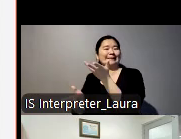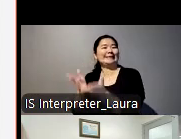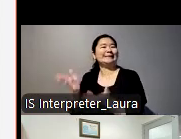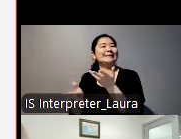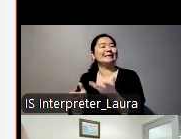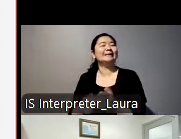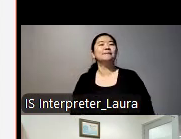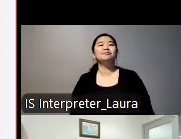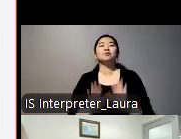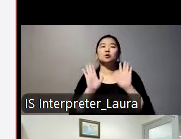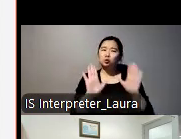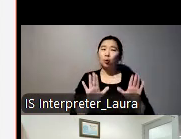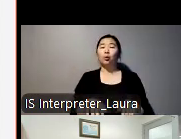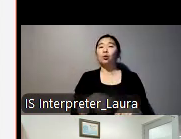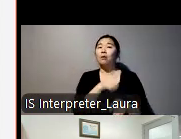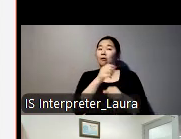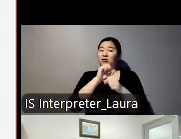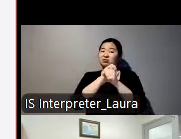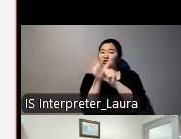years.